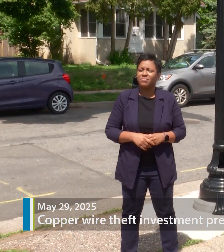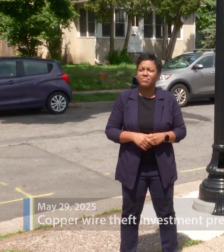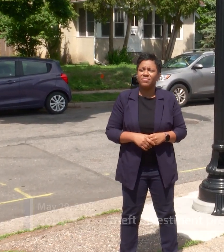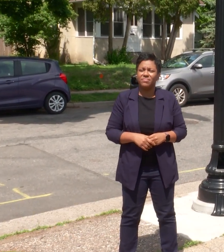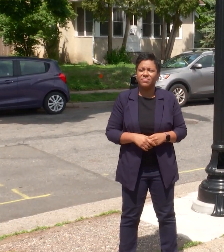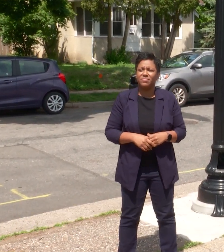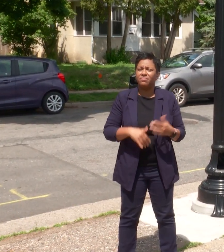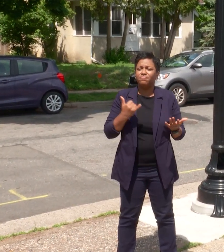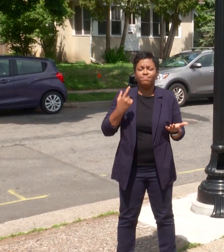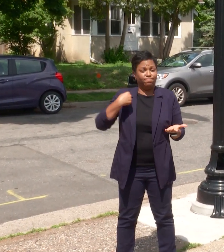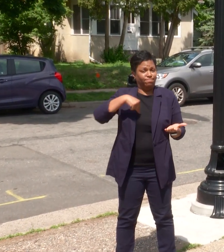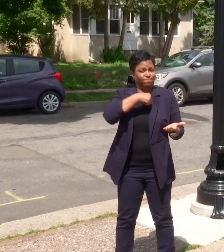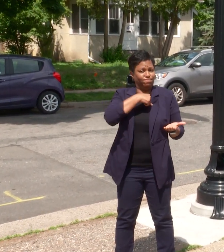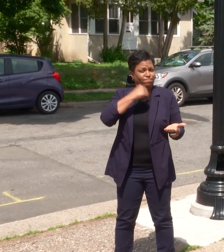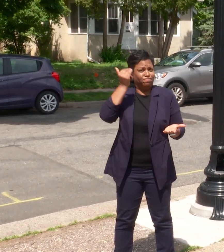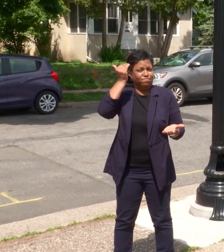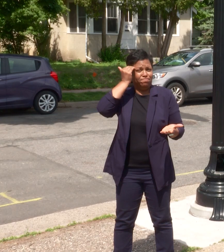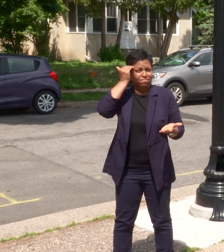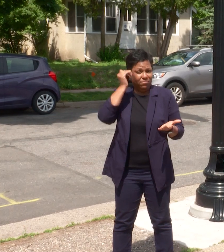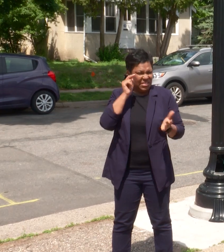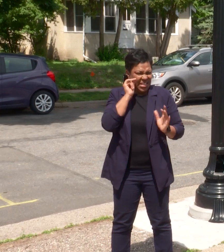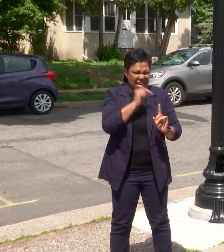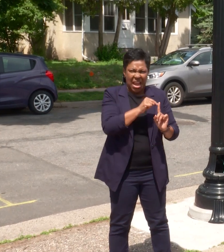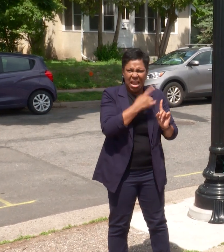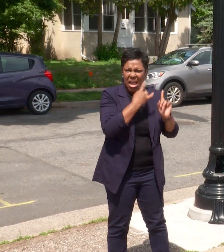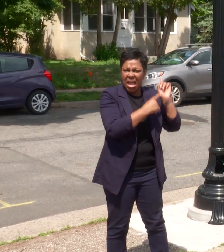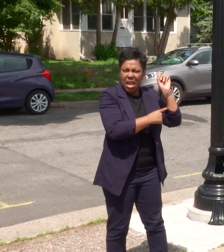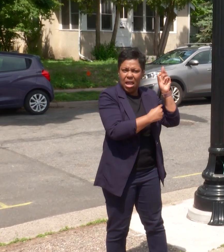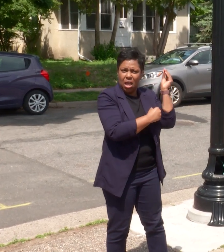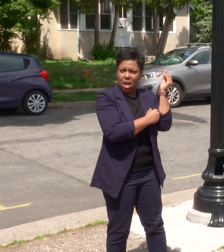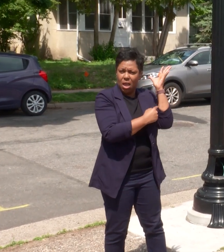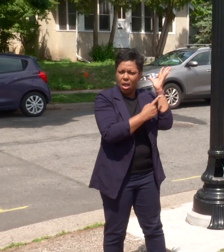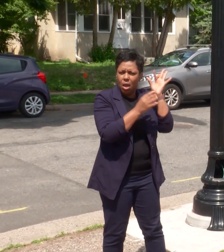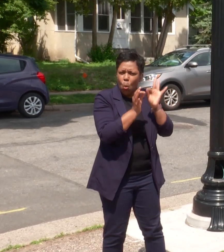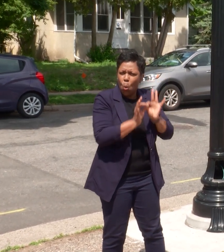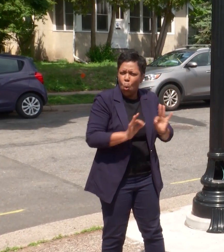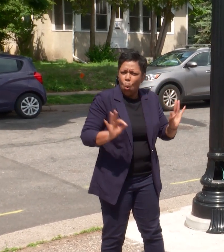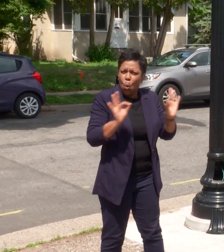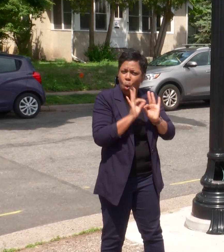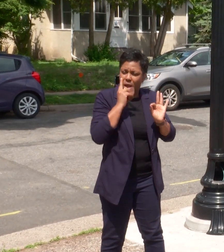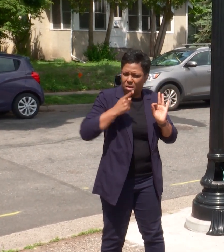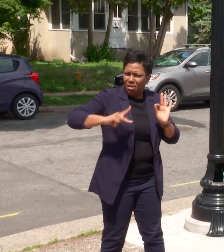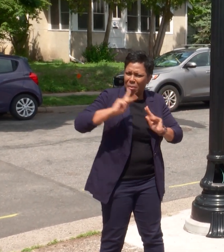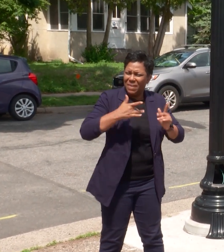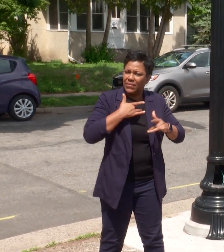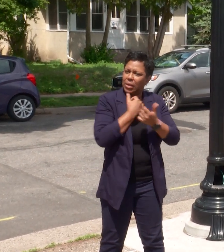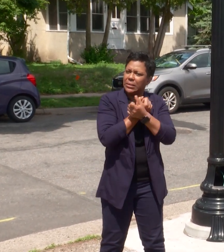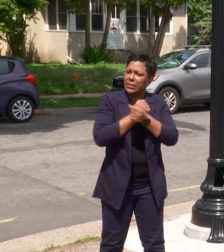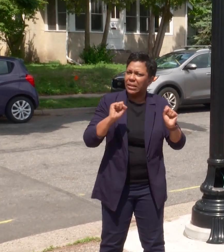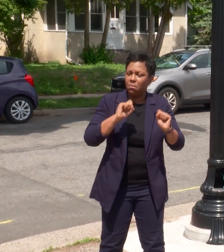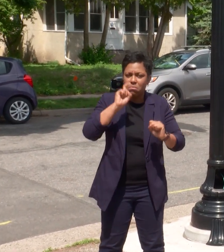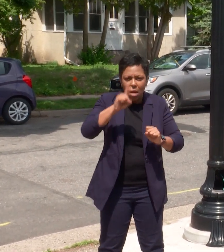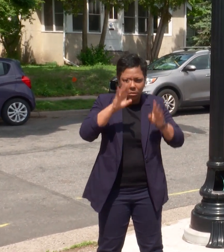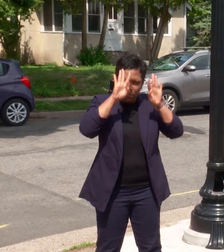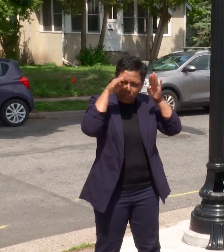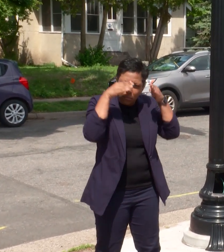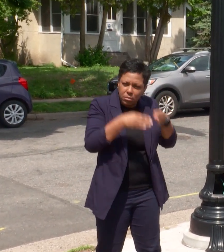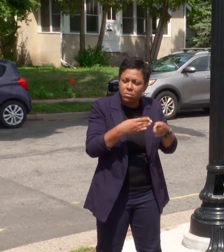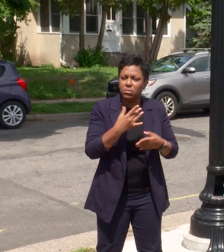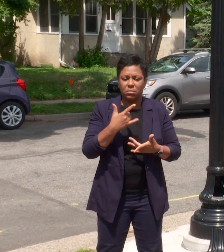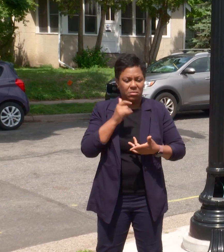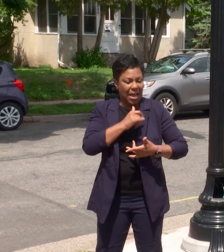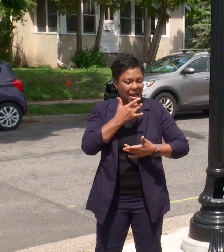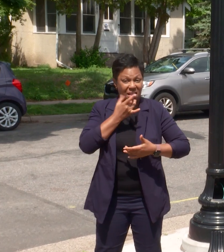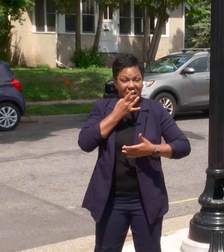the most core city services that we are charged with completing, and we need to get the job done. And so there was a